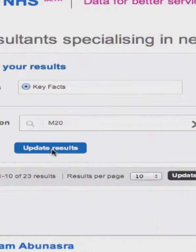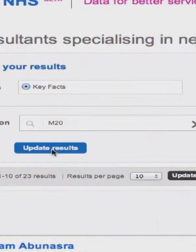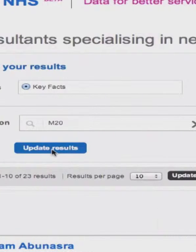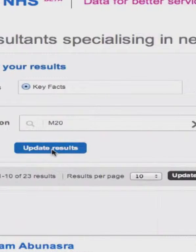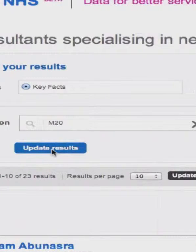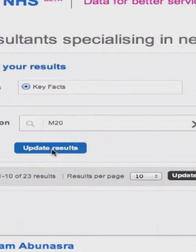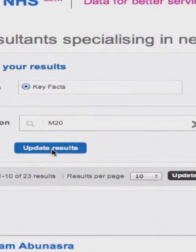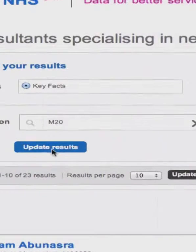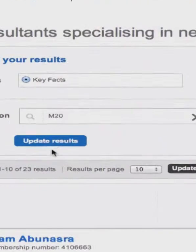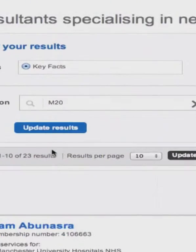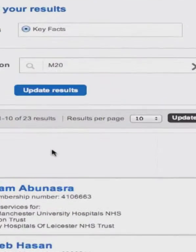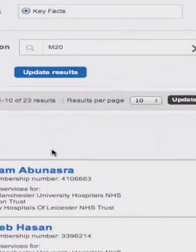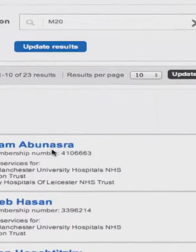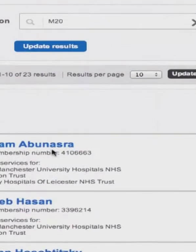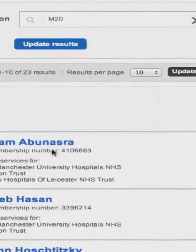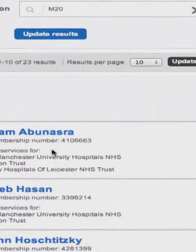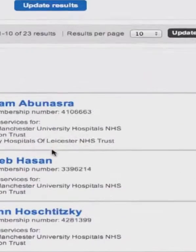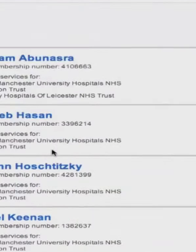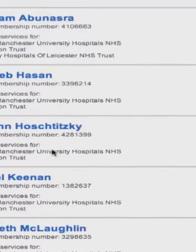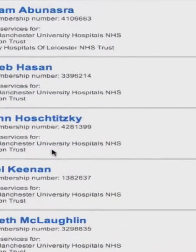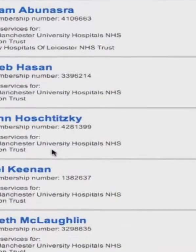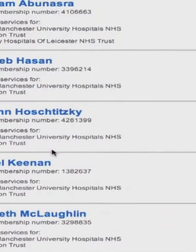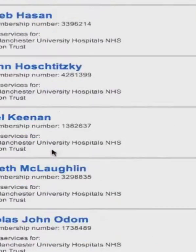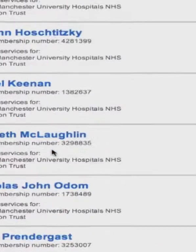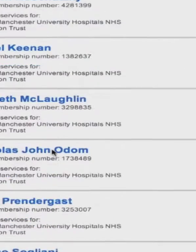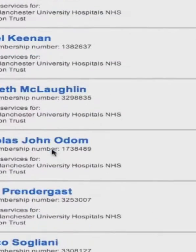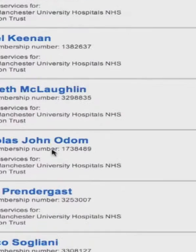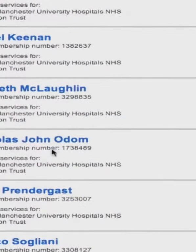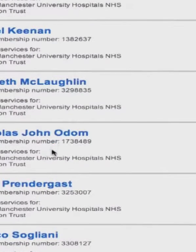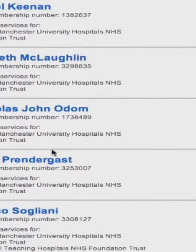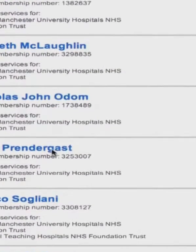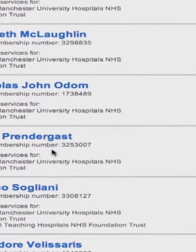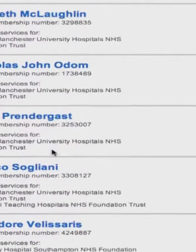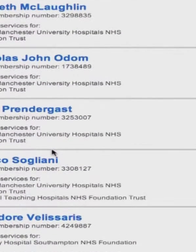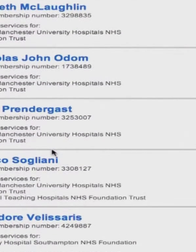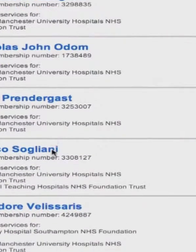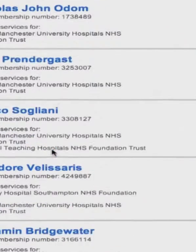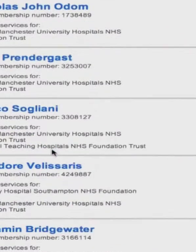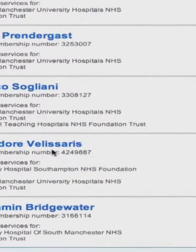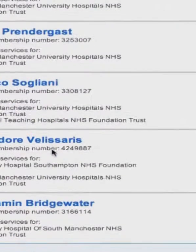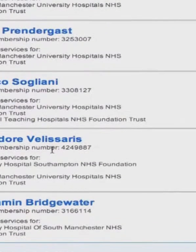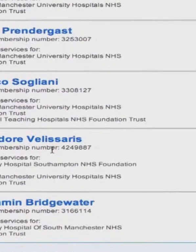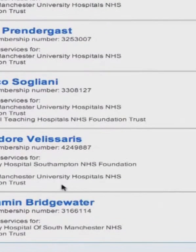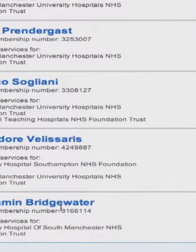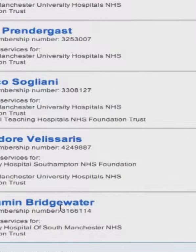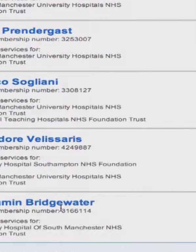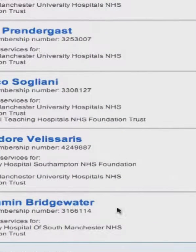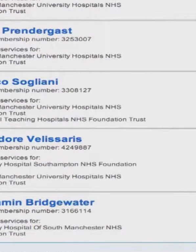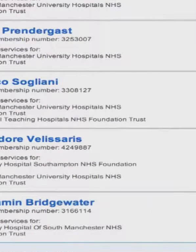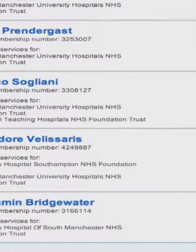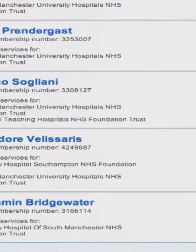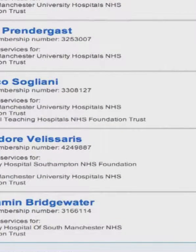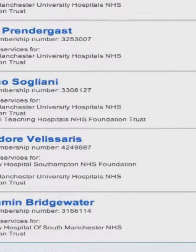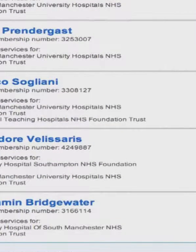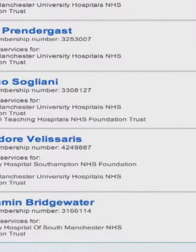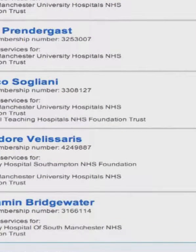working in the city. So if we scroll down on that, that's a list of people who are currently doing surgery in this city. And actually, there's me at the bottom